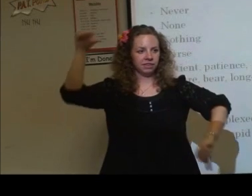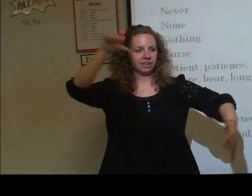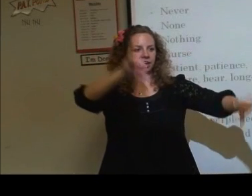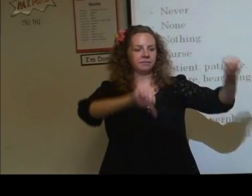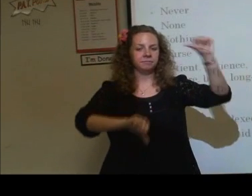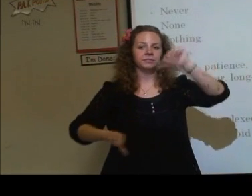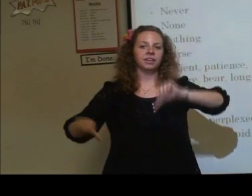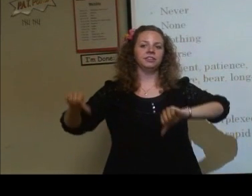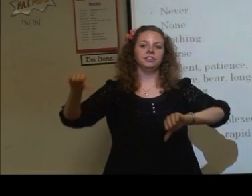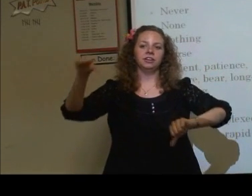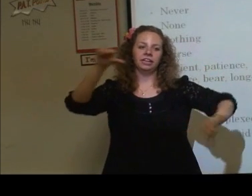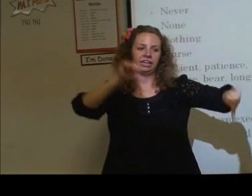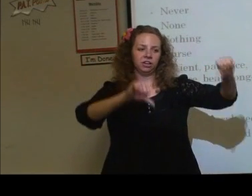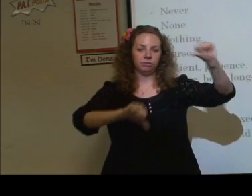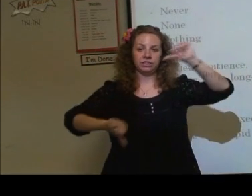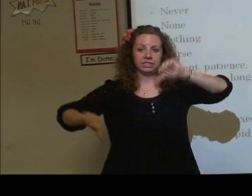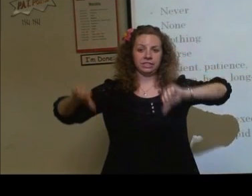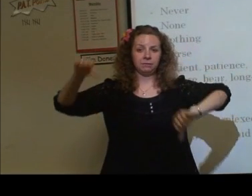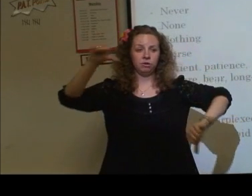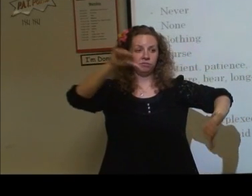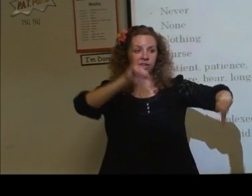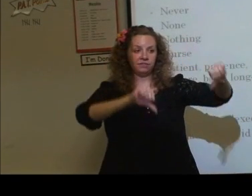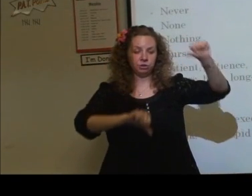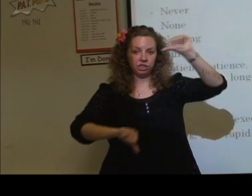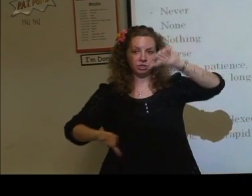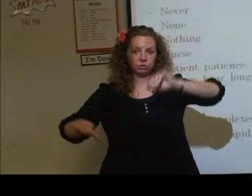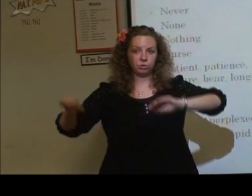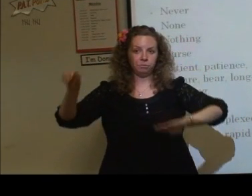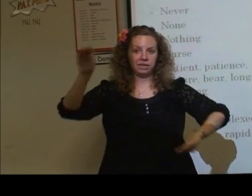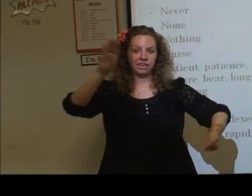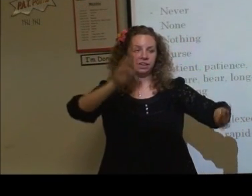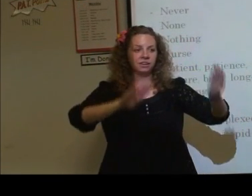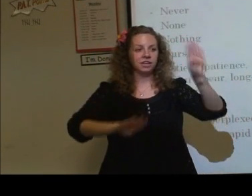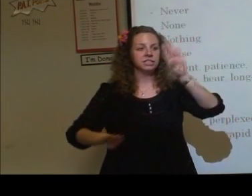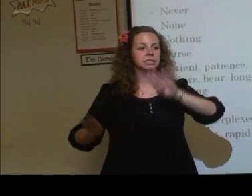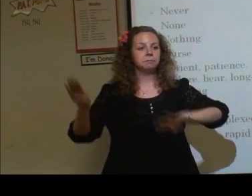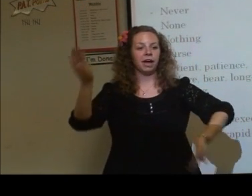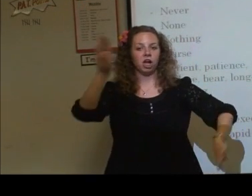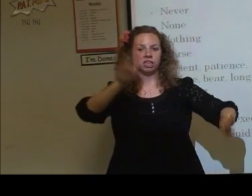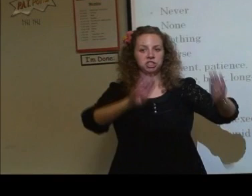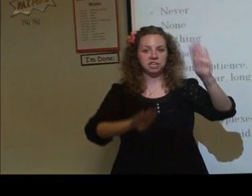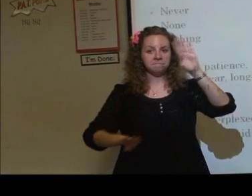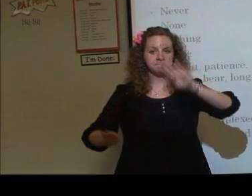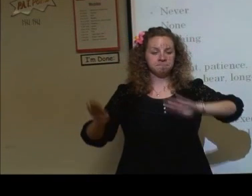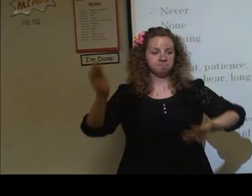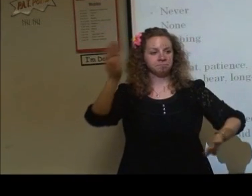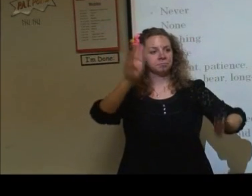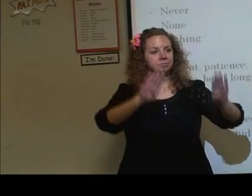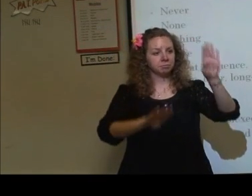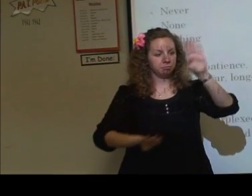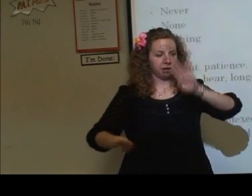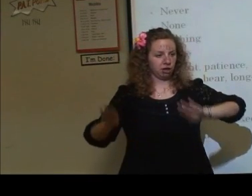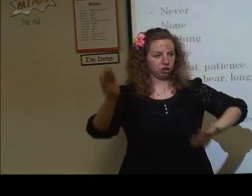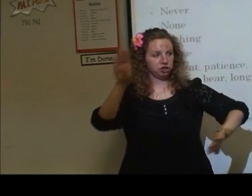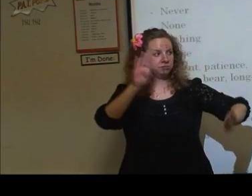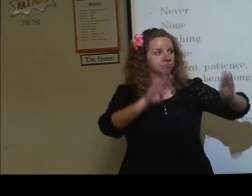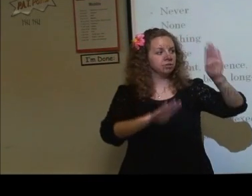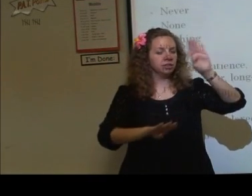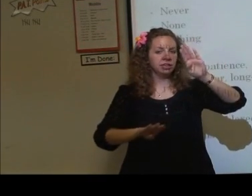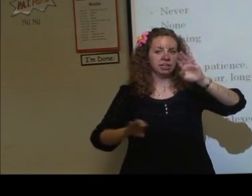like that. And then here with the same movement, if you change it to a B, this is biology. Biology. If